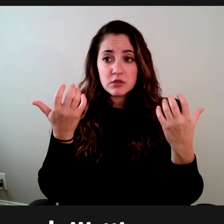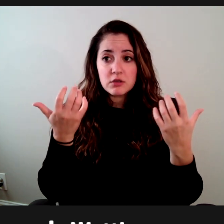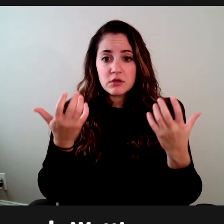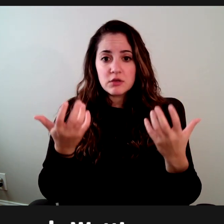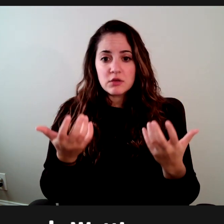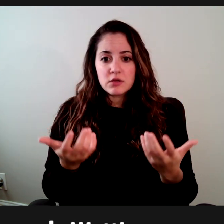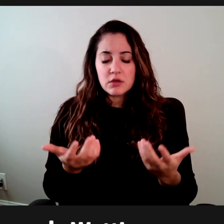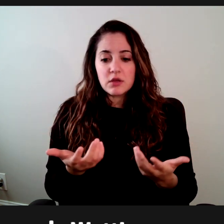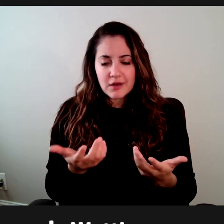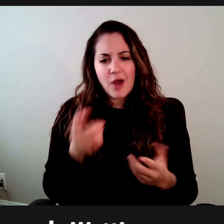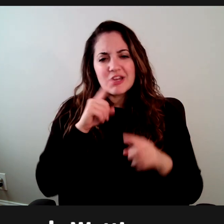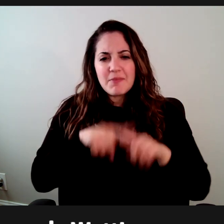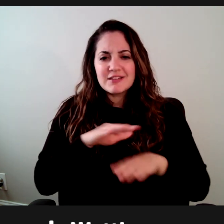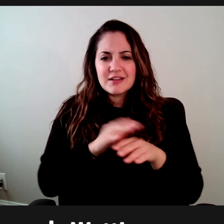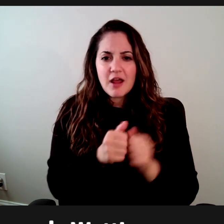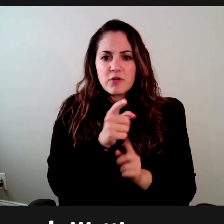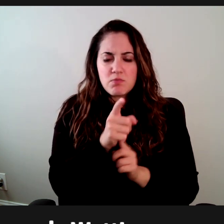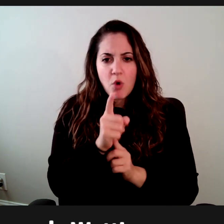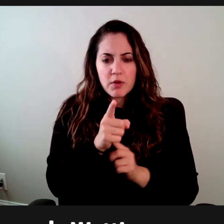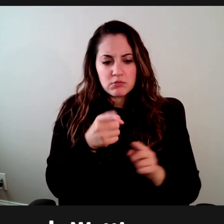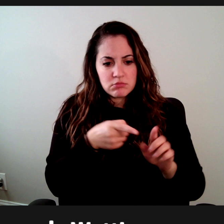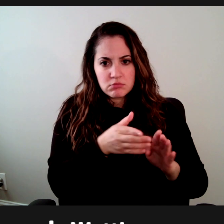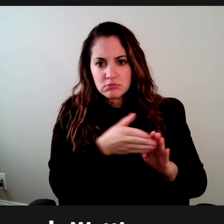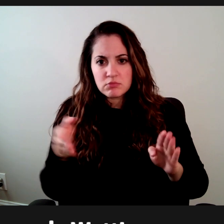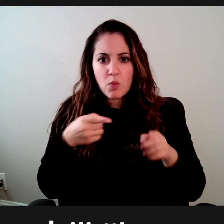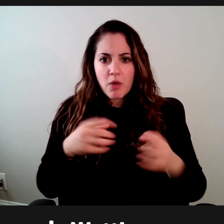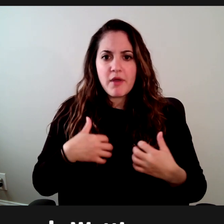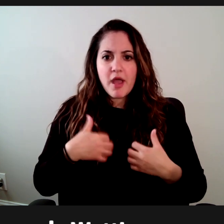angry, and this isn't, we go moment by moment, but I know,